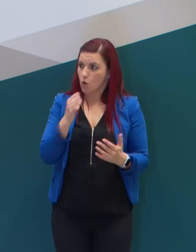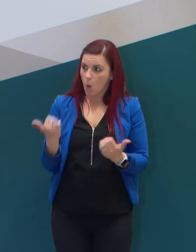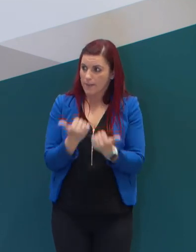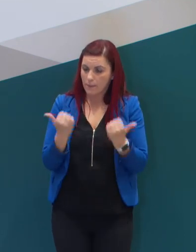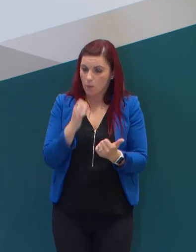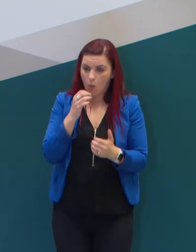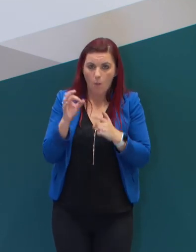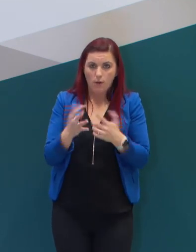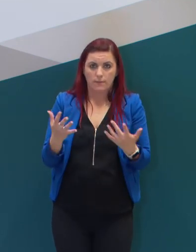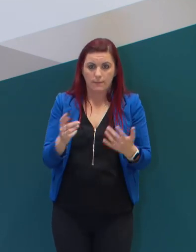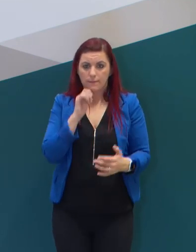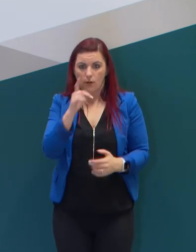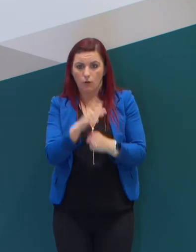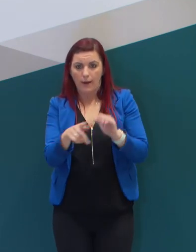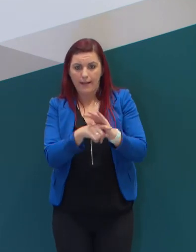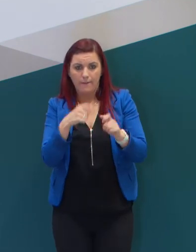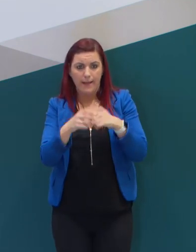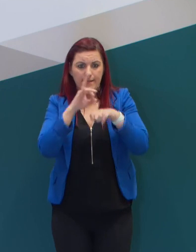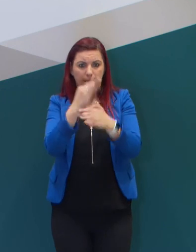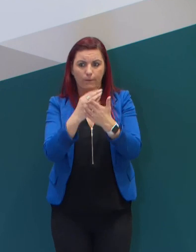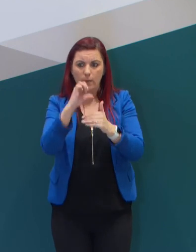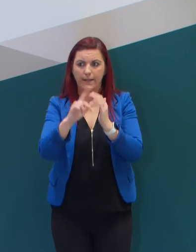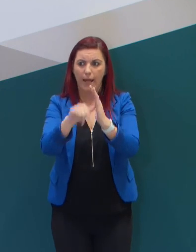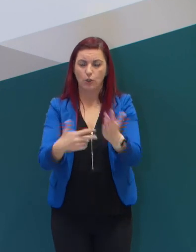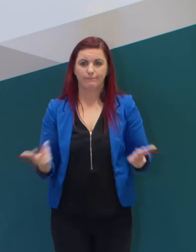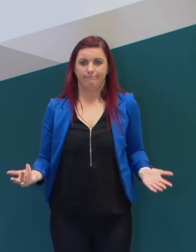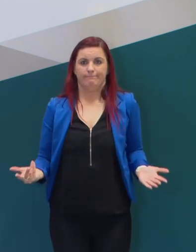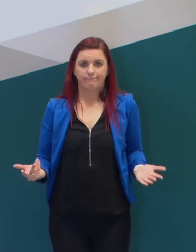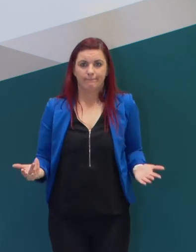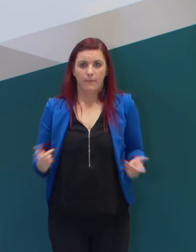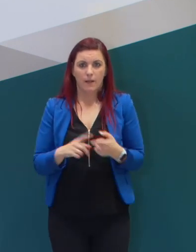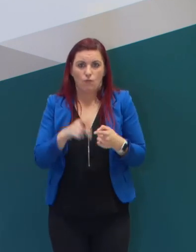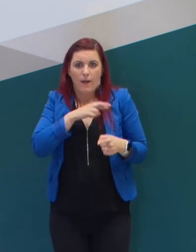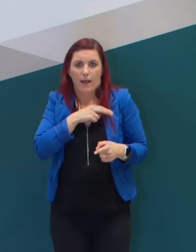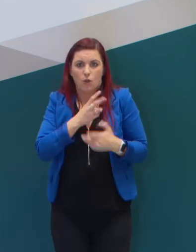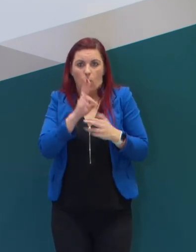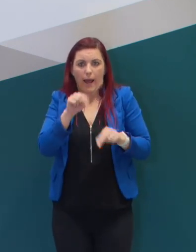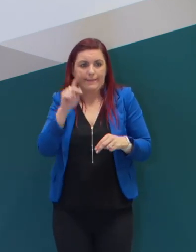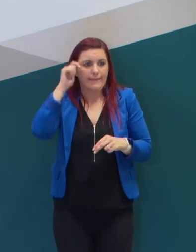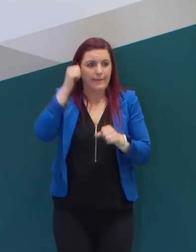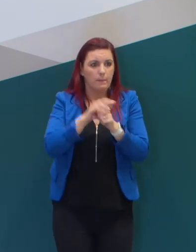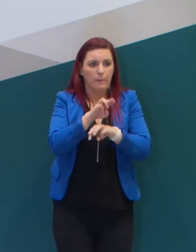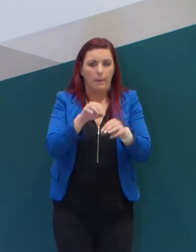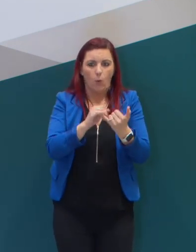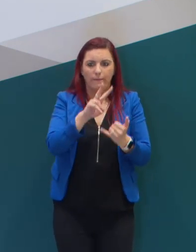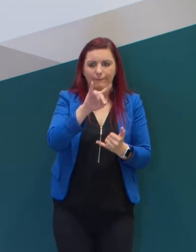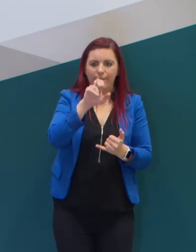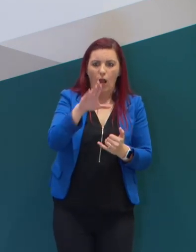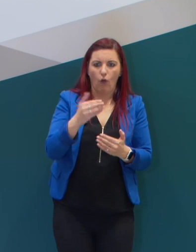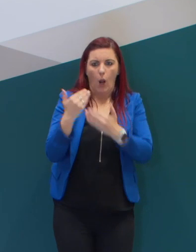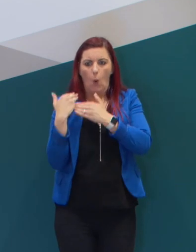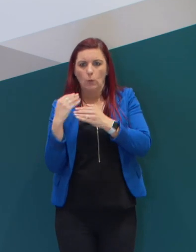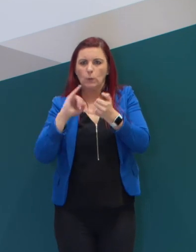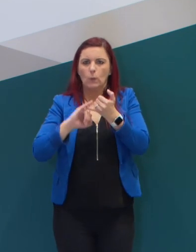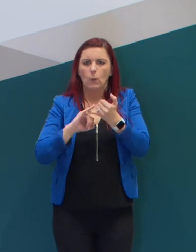you're negative and you become ill a few days later. But secondly, because it tests viral load in people who are asymptomatic, they don't produce as